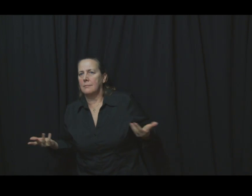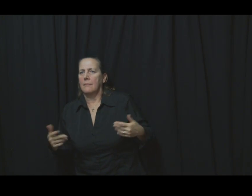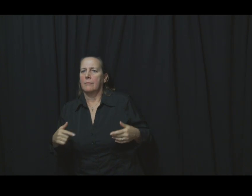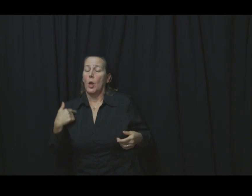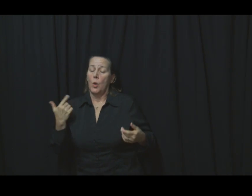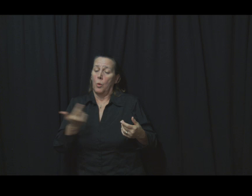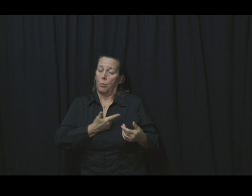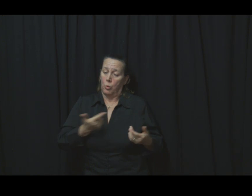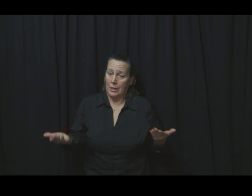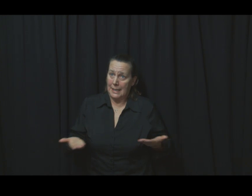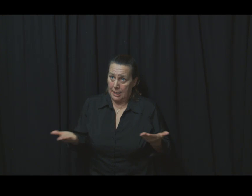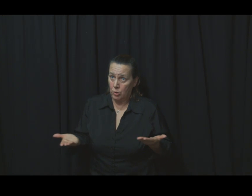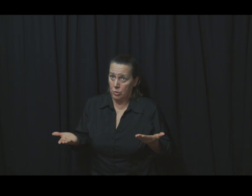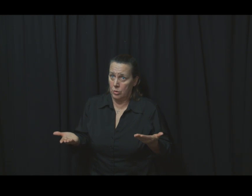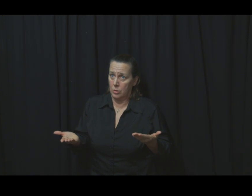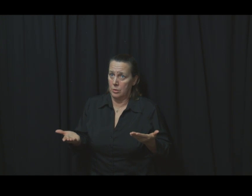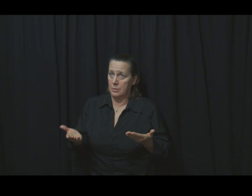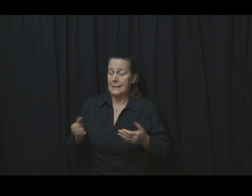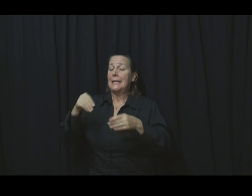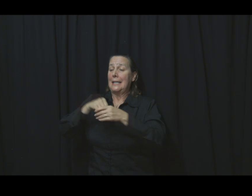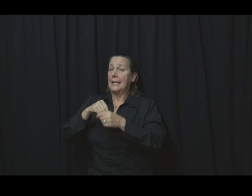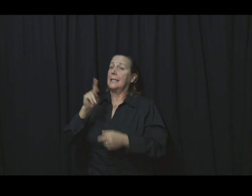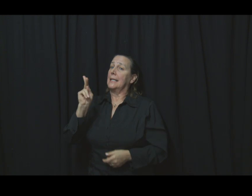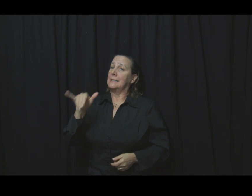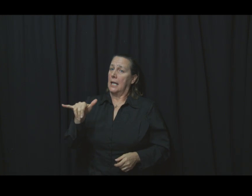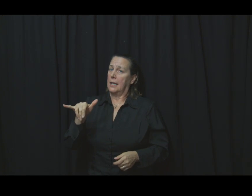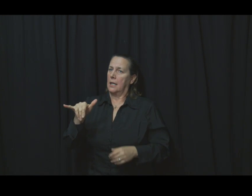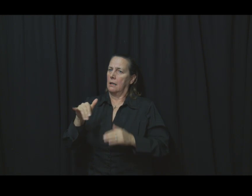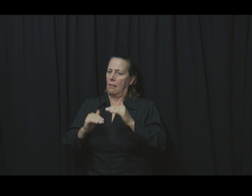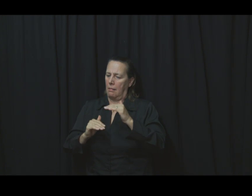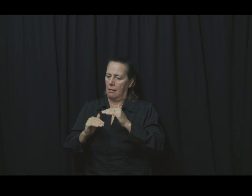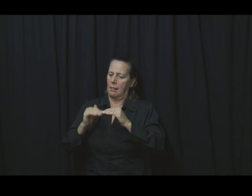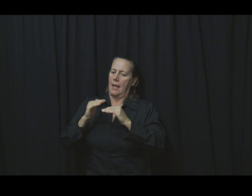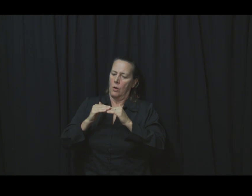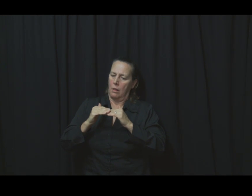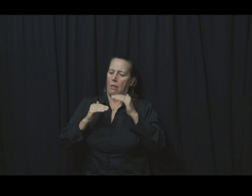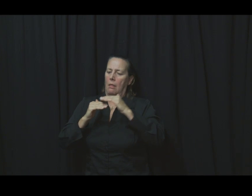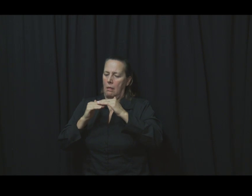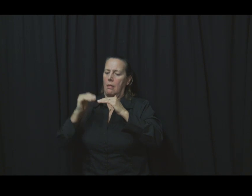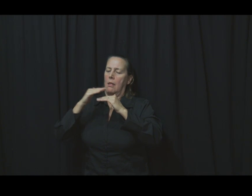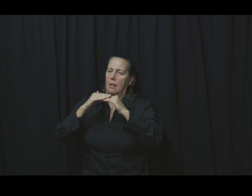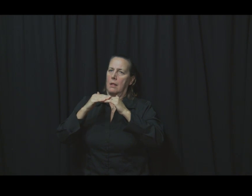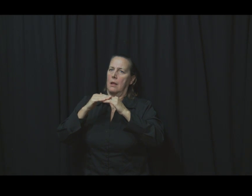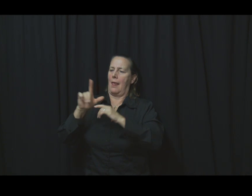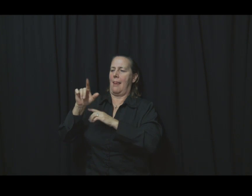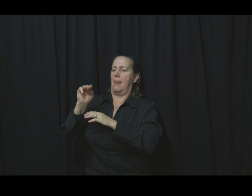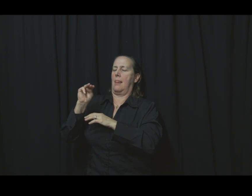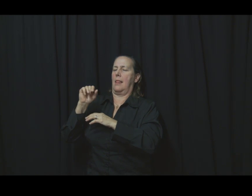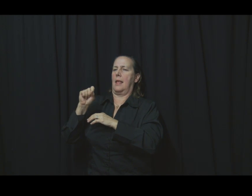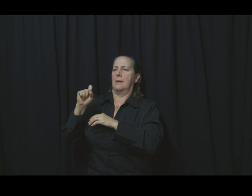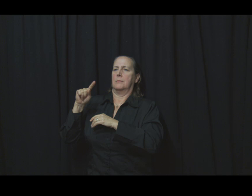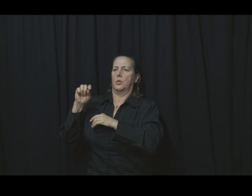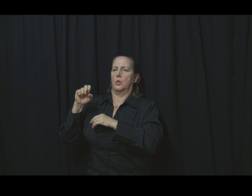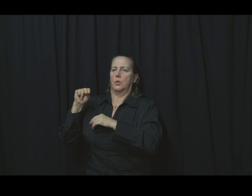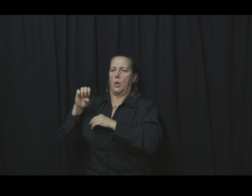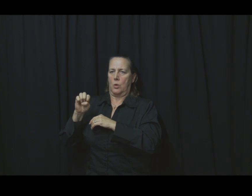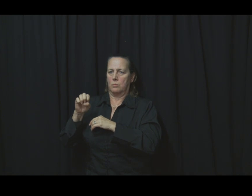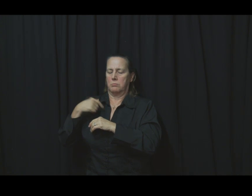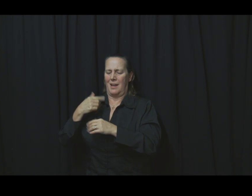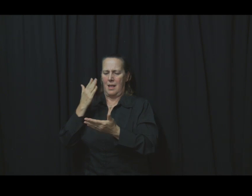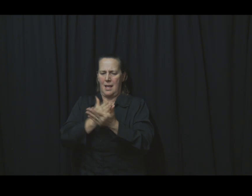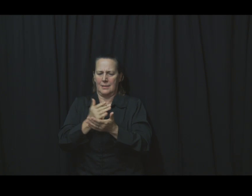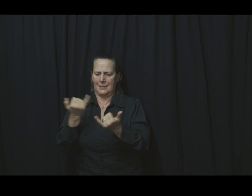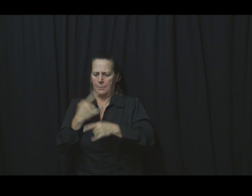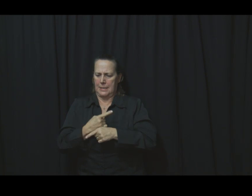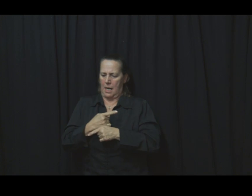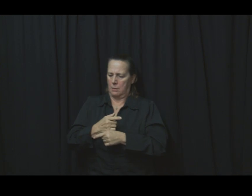here in Kentucky on layer upon layer upon layer of limestone. I stopped at the side of the road today and